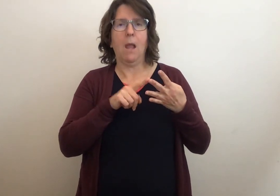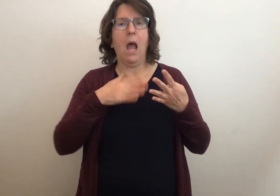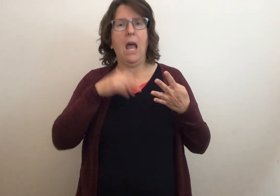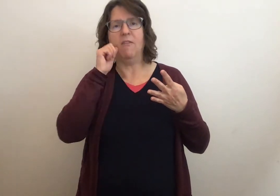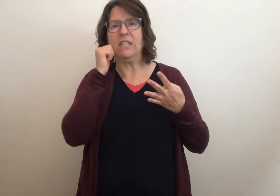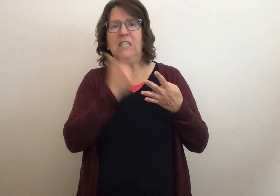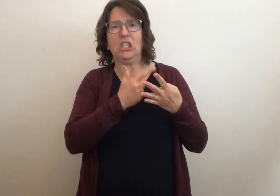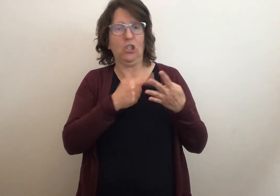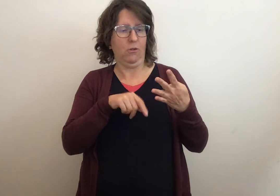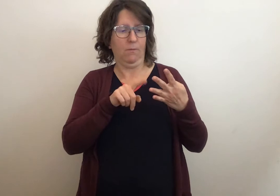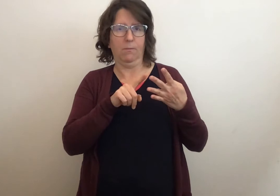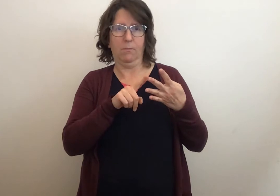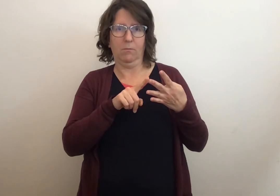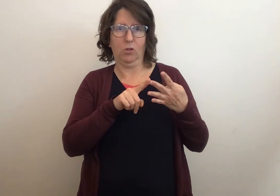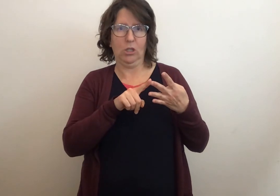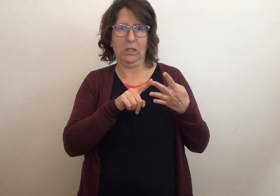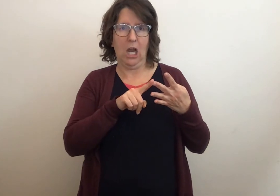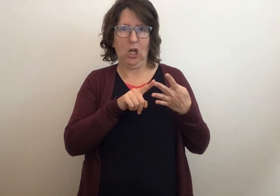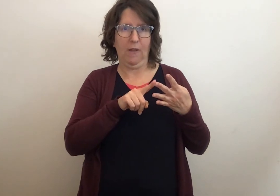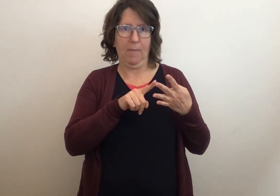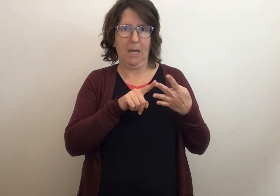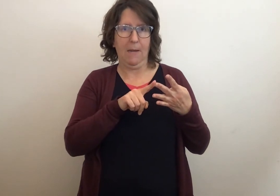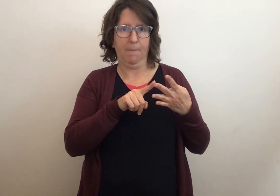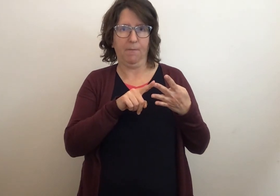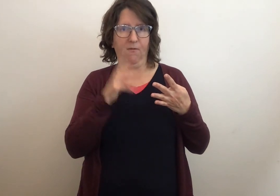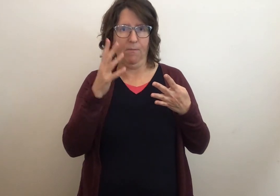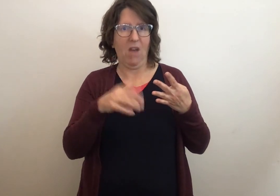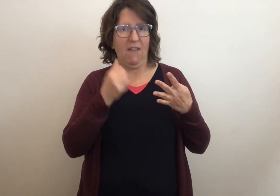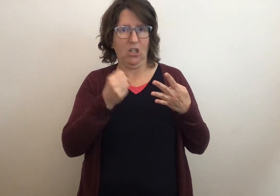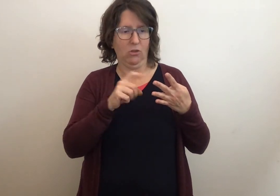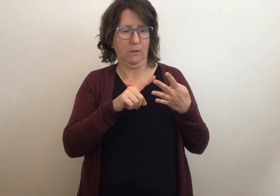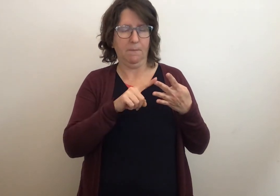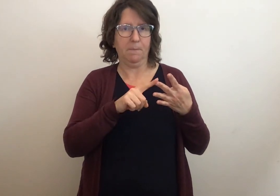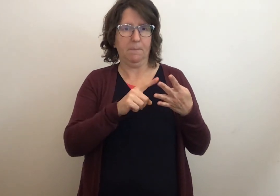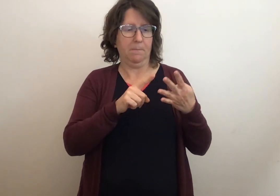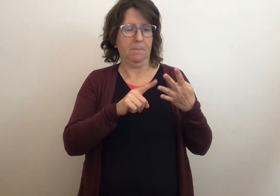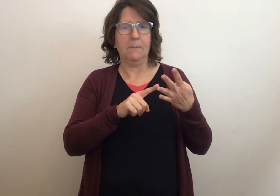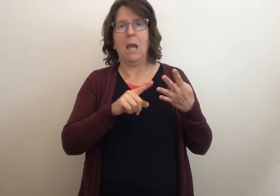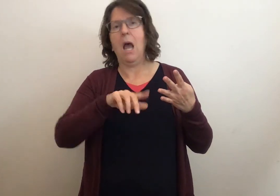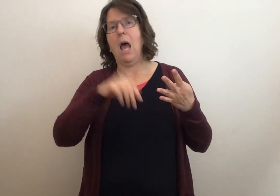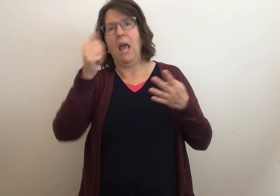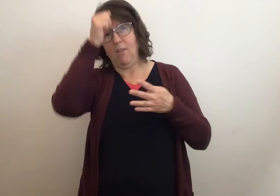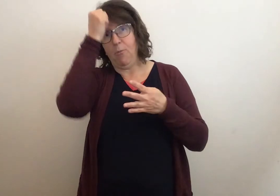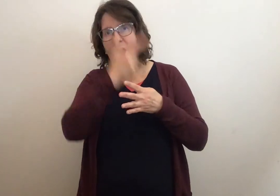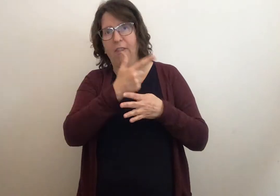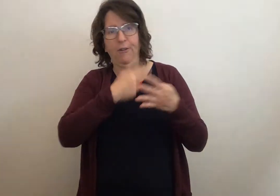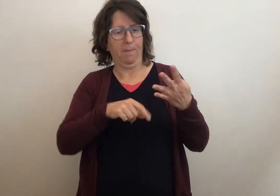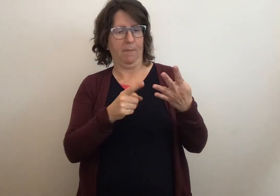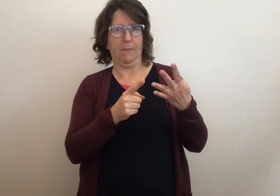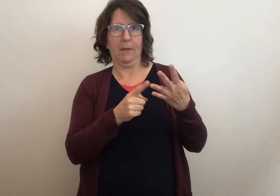I have a sister, she's younger than me, 5 years. I have a brother, he's